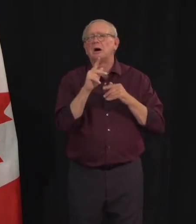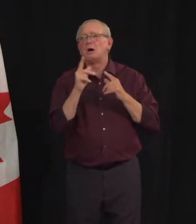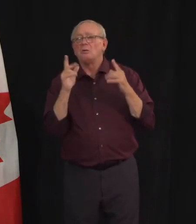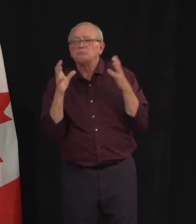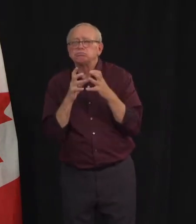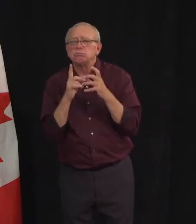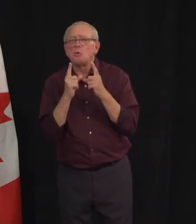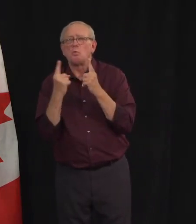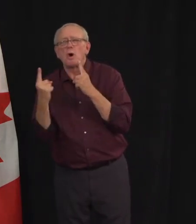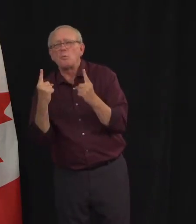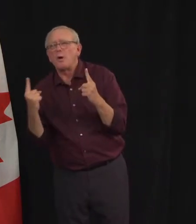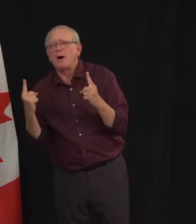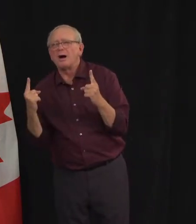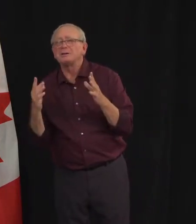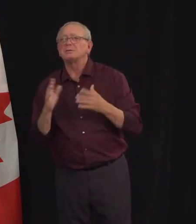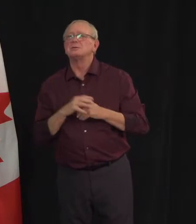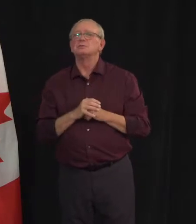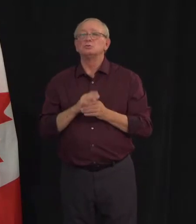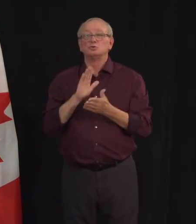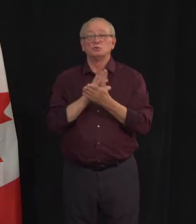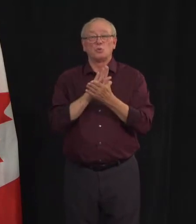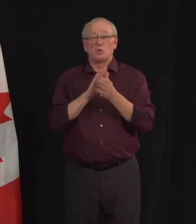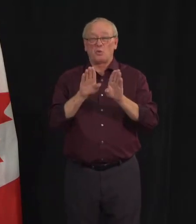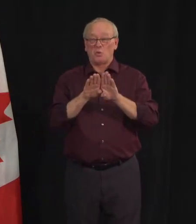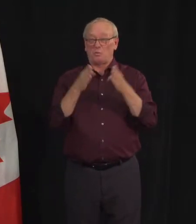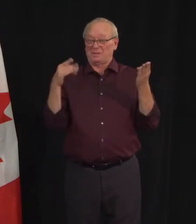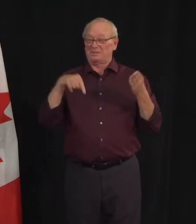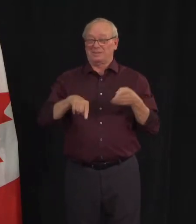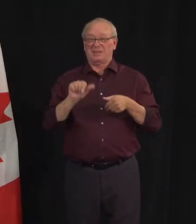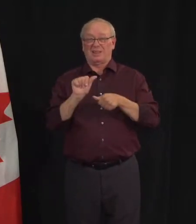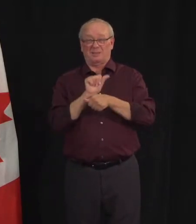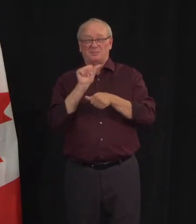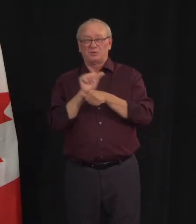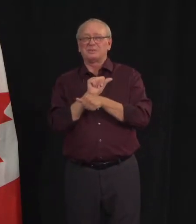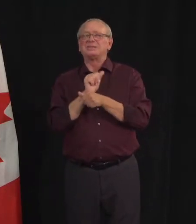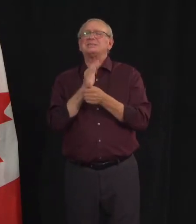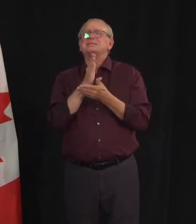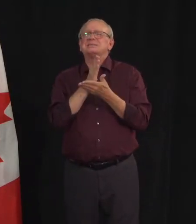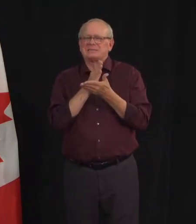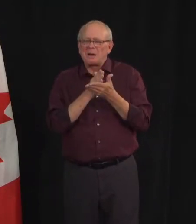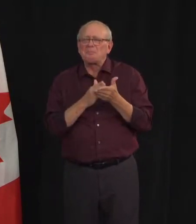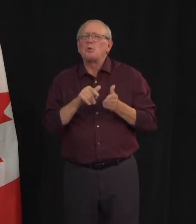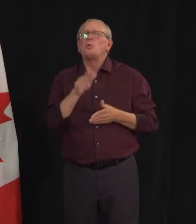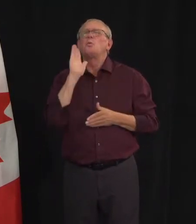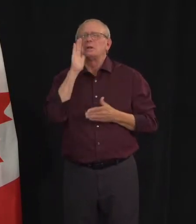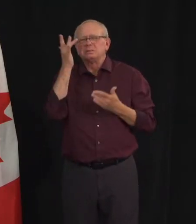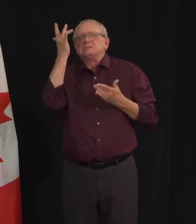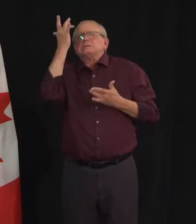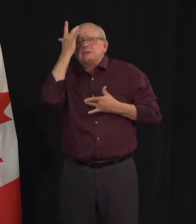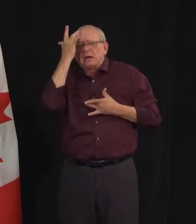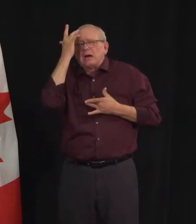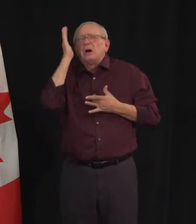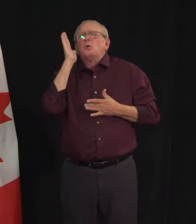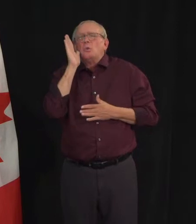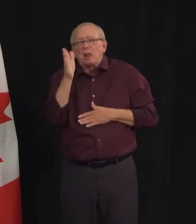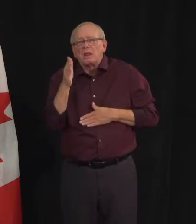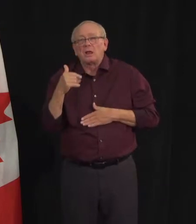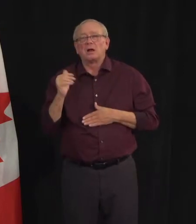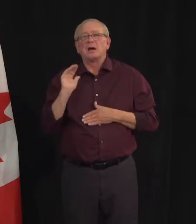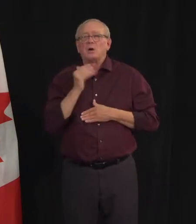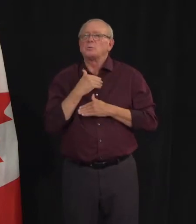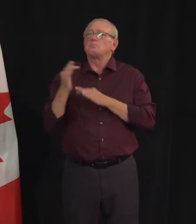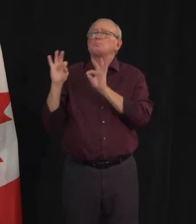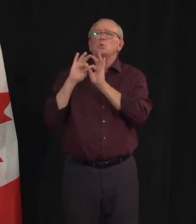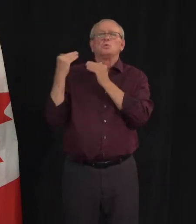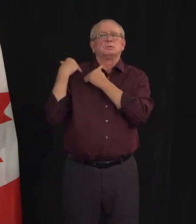some infections at schools. Our job is to limit the number of these infections, prevent large outbreaks, and